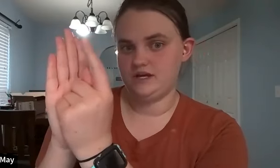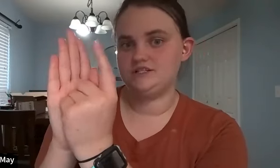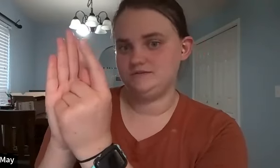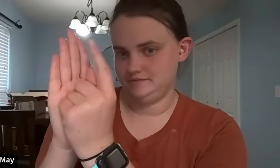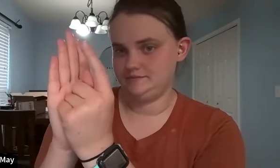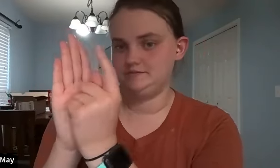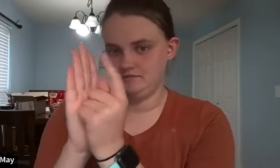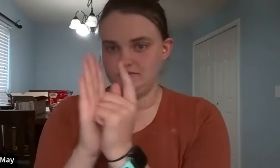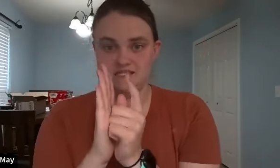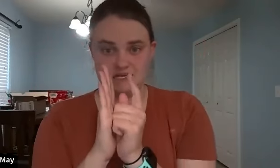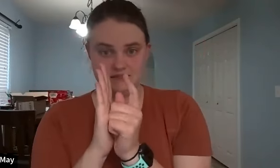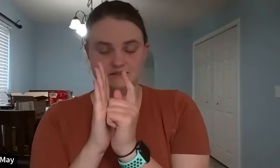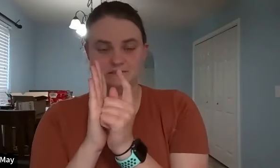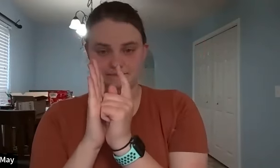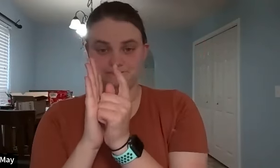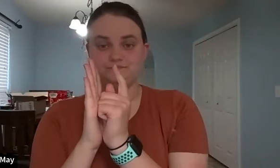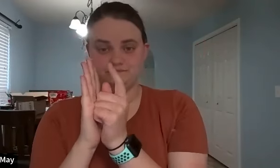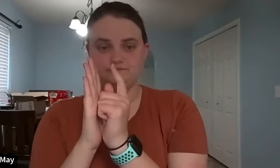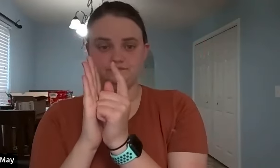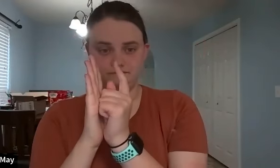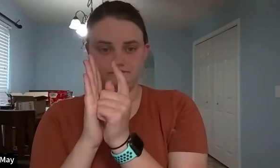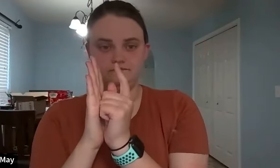much. Seconds.